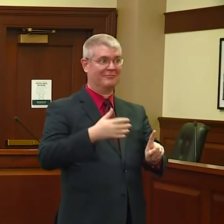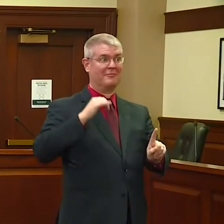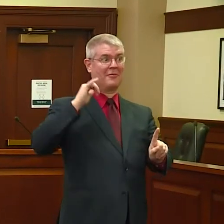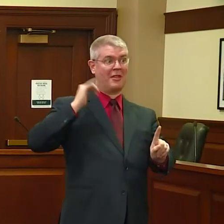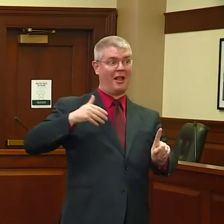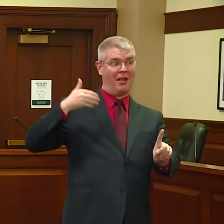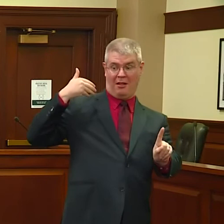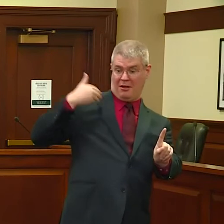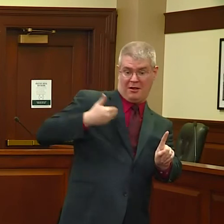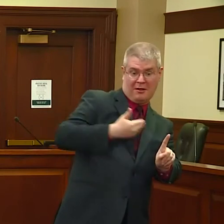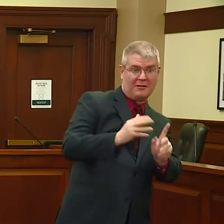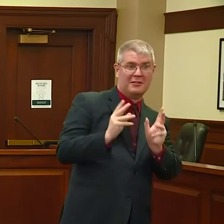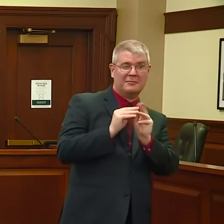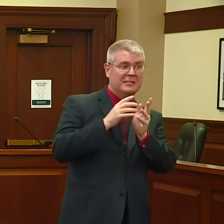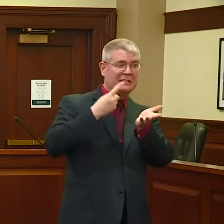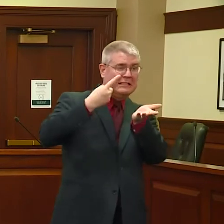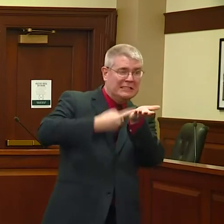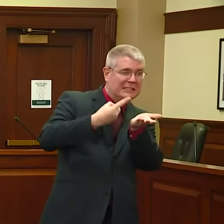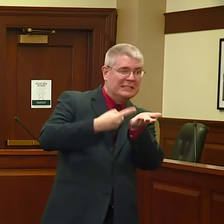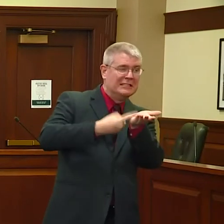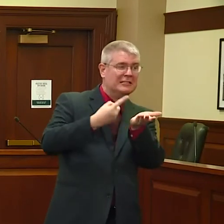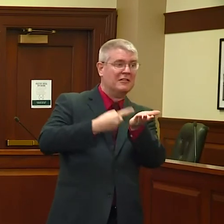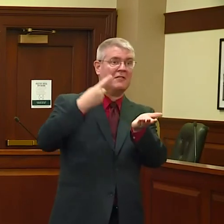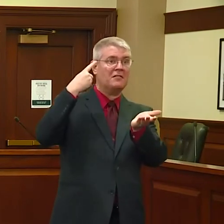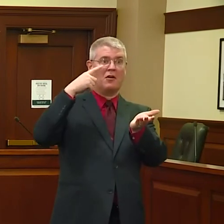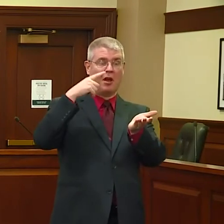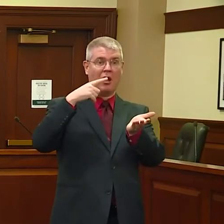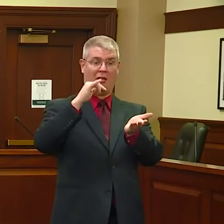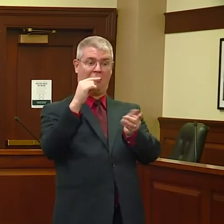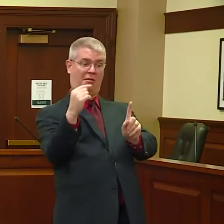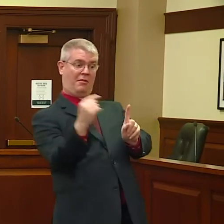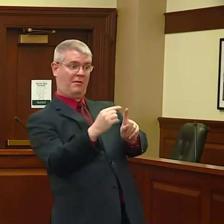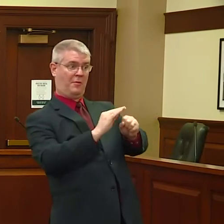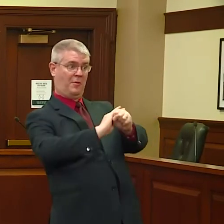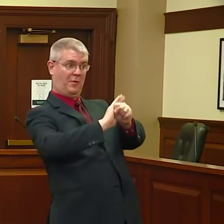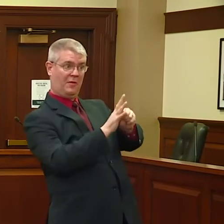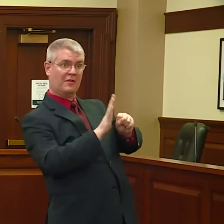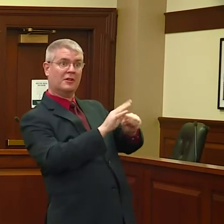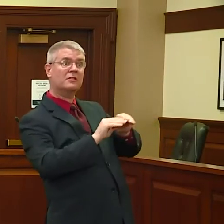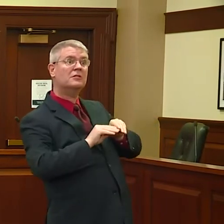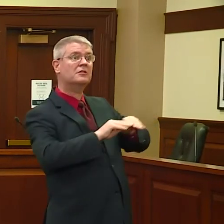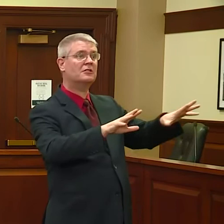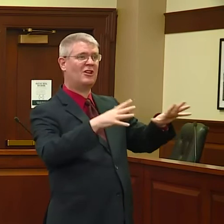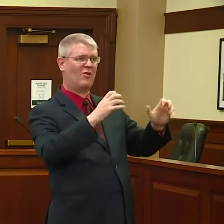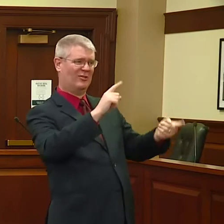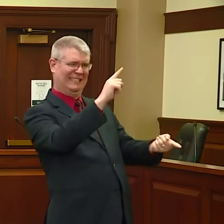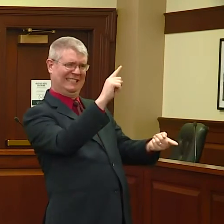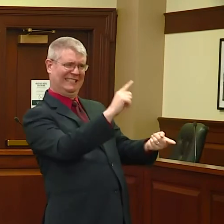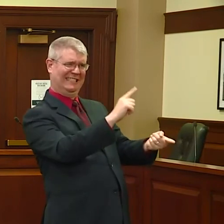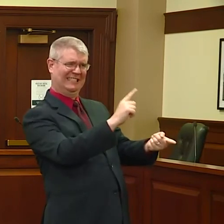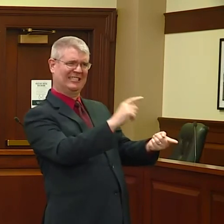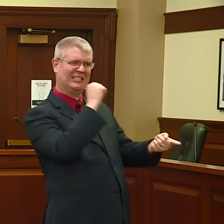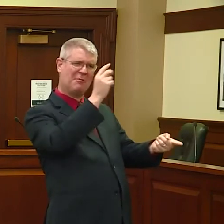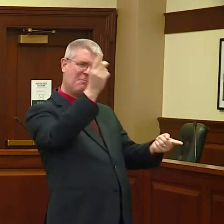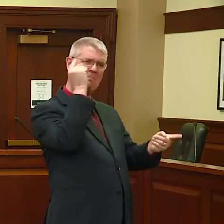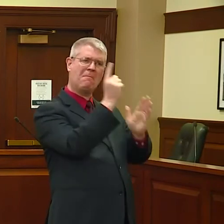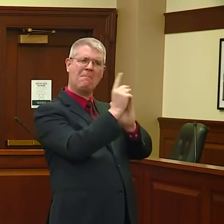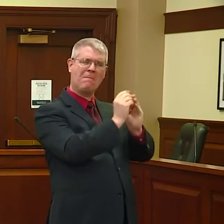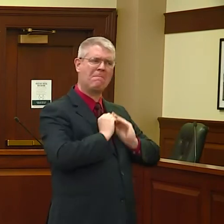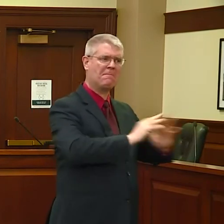the spread of coronavirus matter. In fact, our personal actions work better to slow the